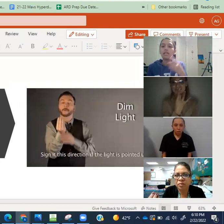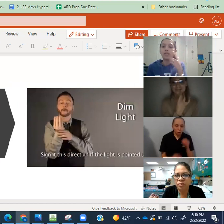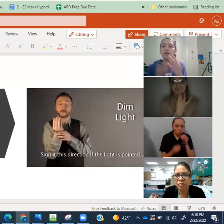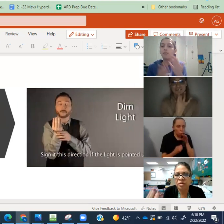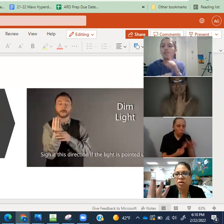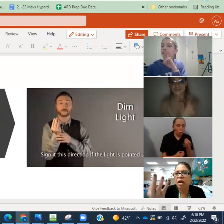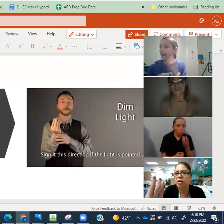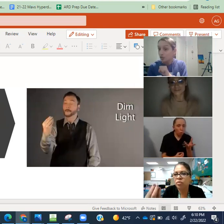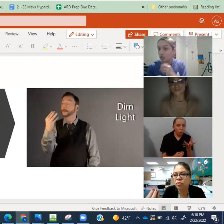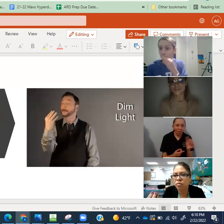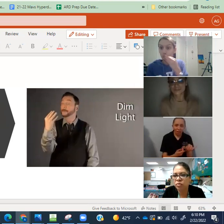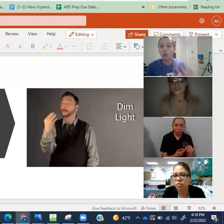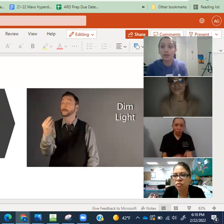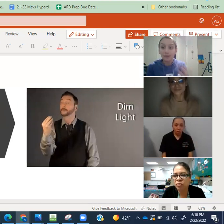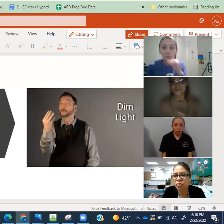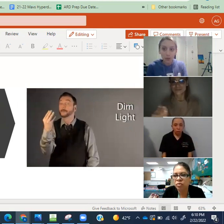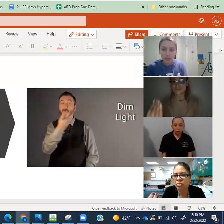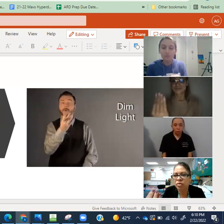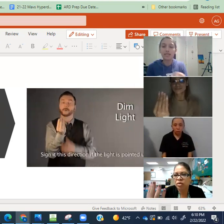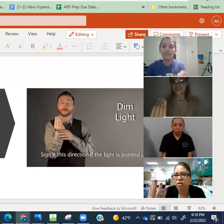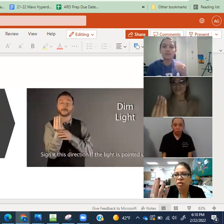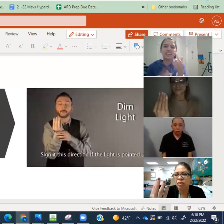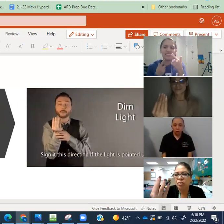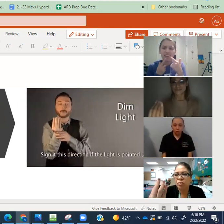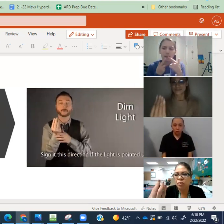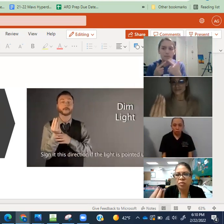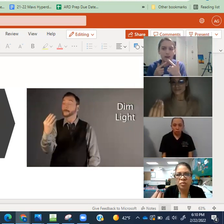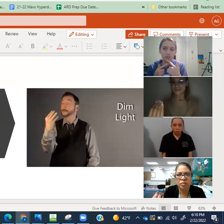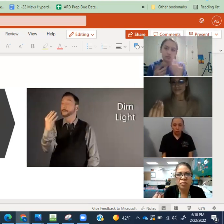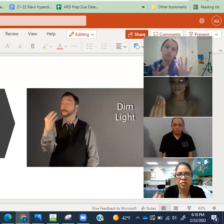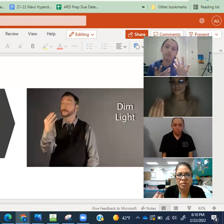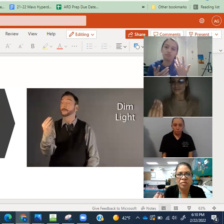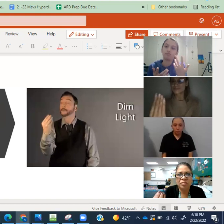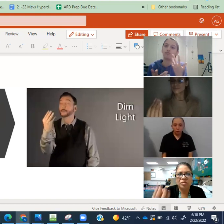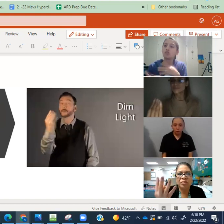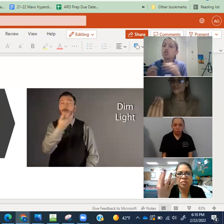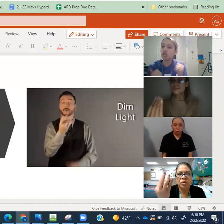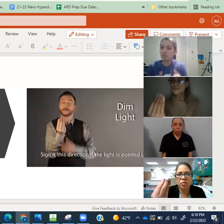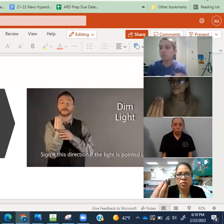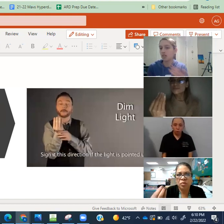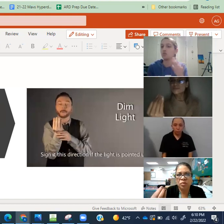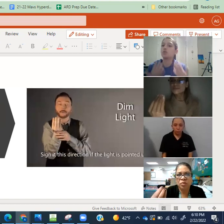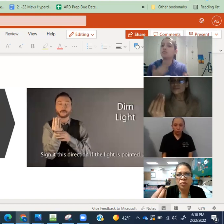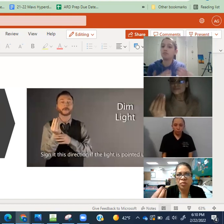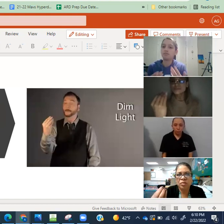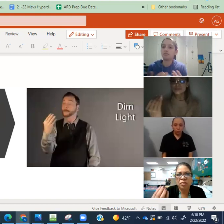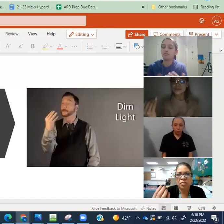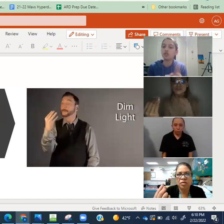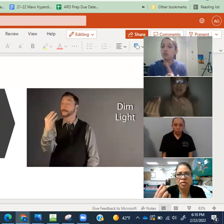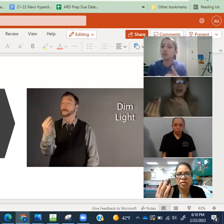I mean, he may not be like actually like blowing, but he's making that mouth shape that you